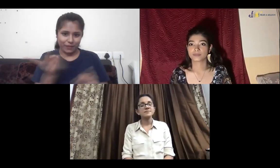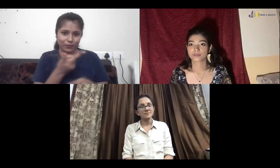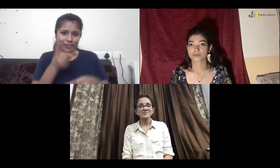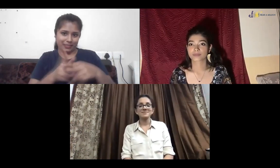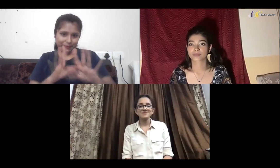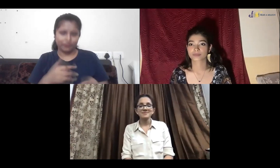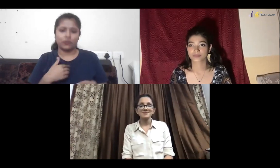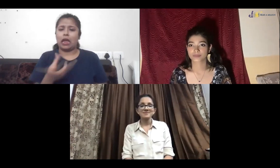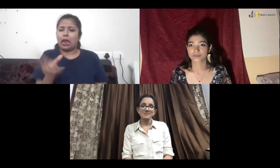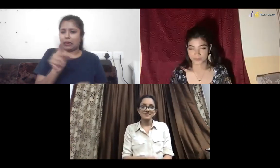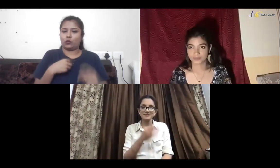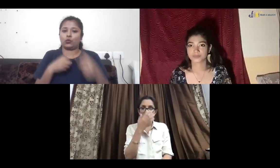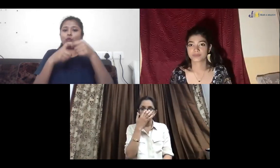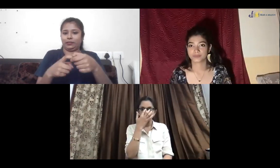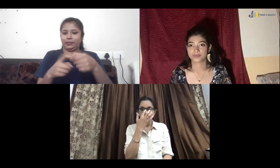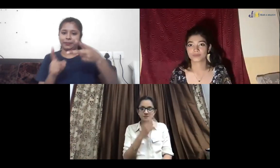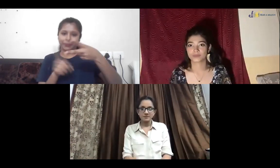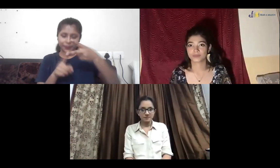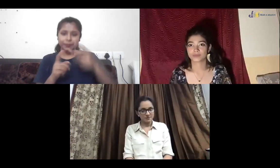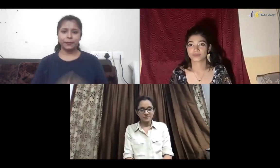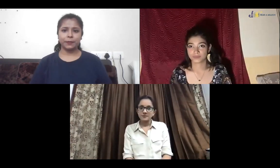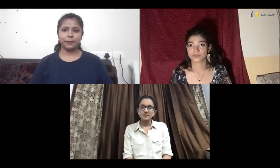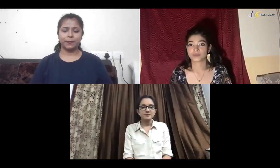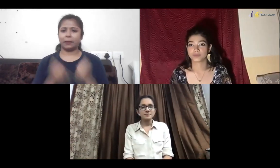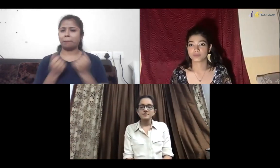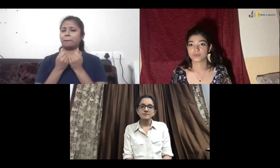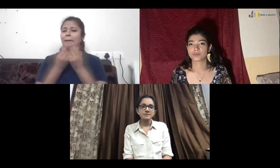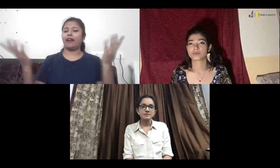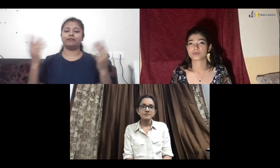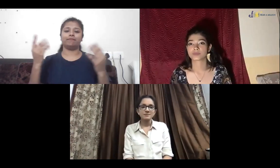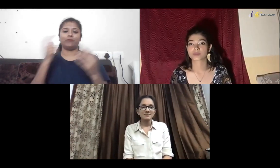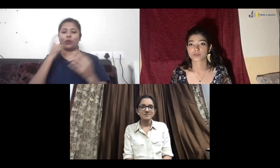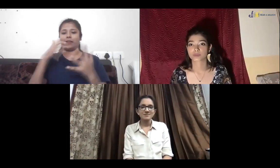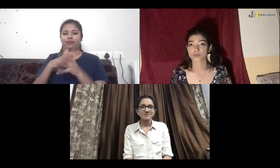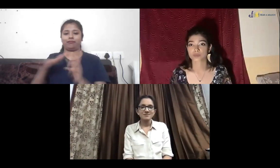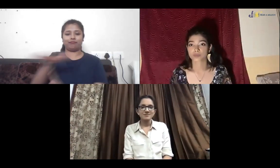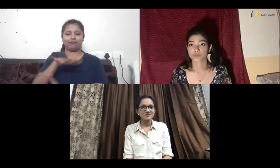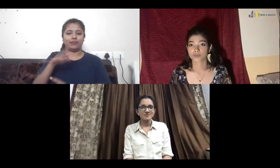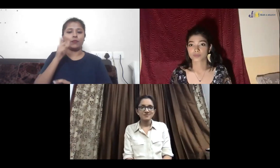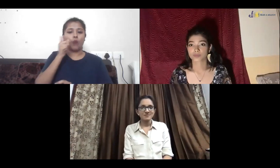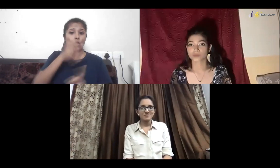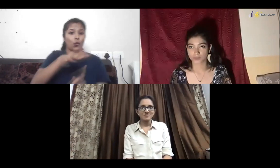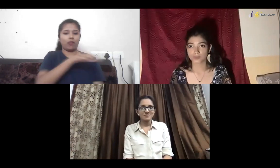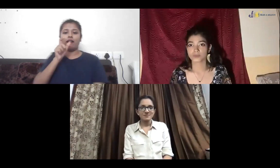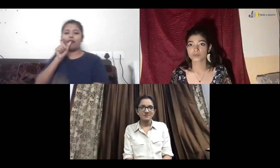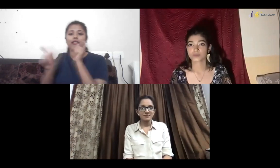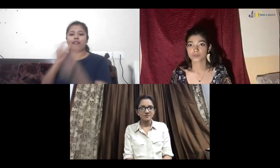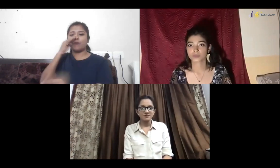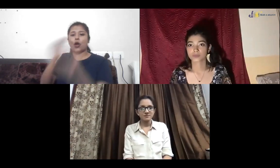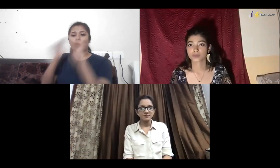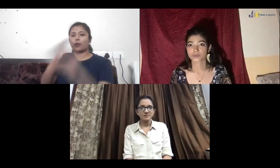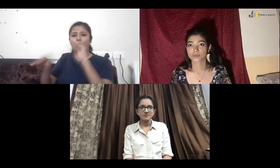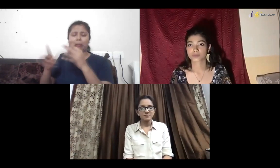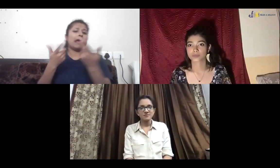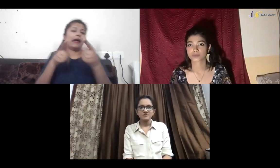okay, so I have one more questions for you. Again, I will ask the questions. I have a second question. Many women in the